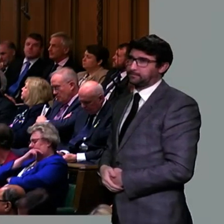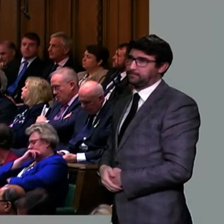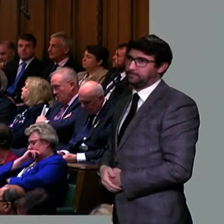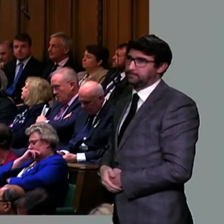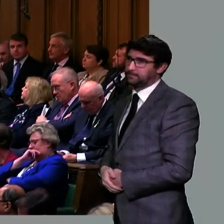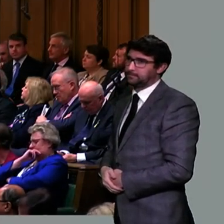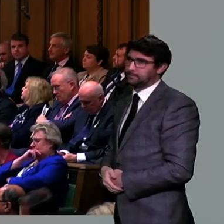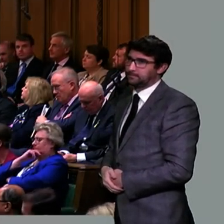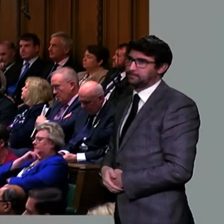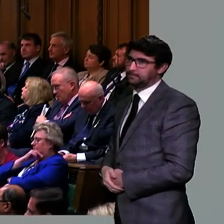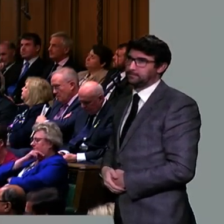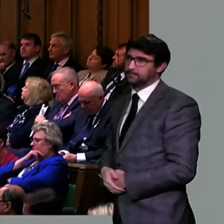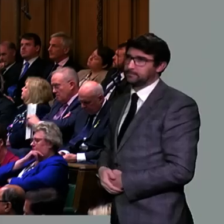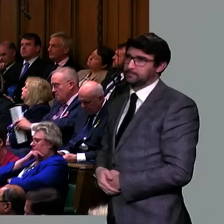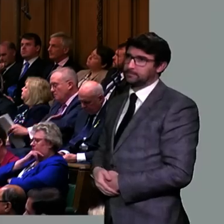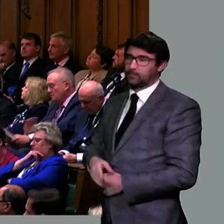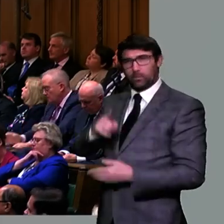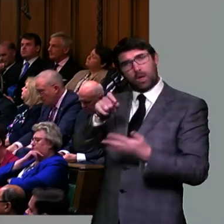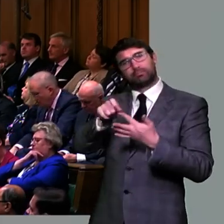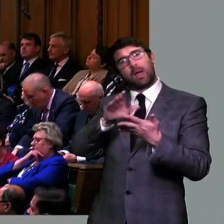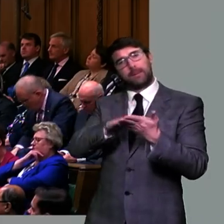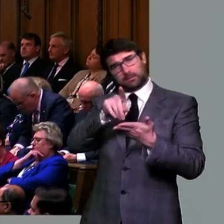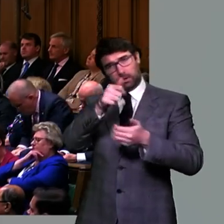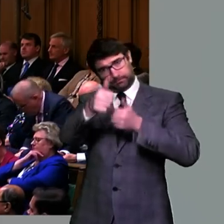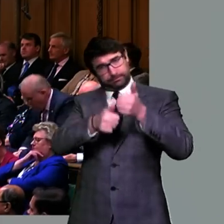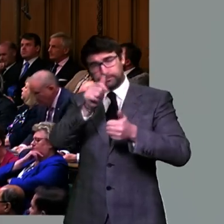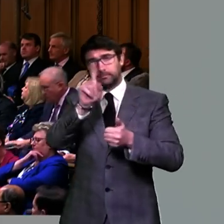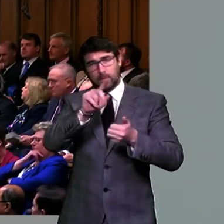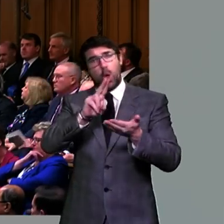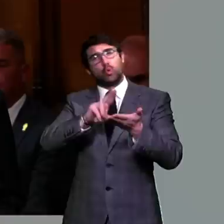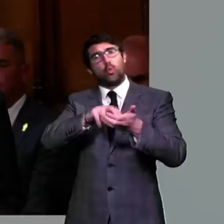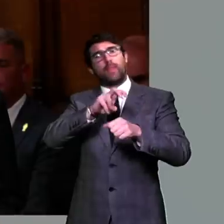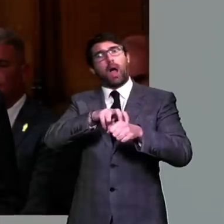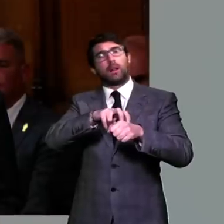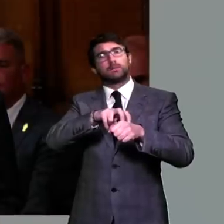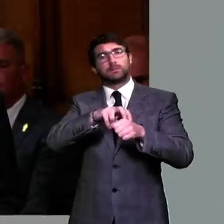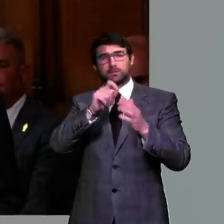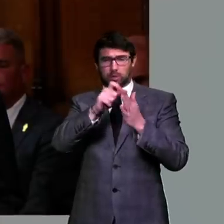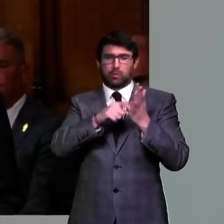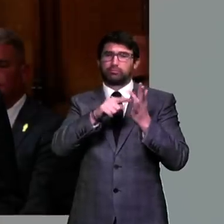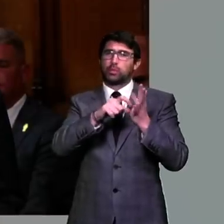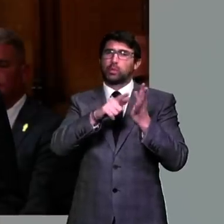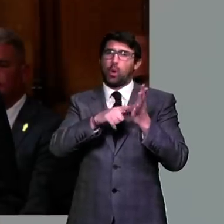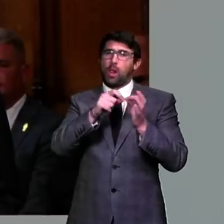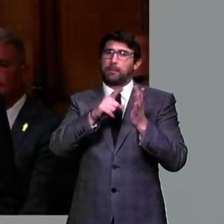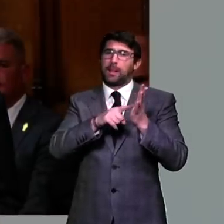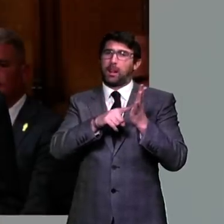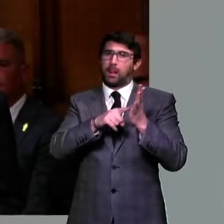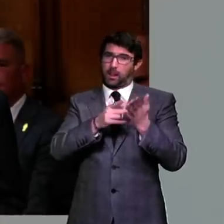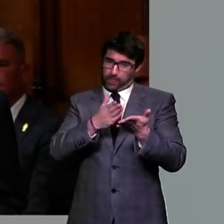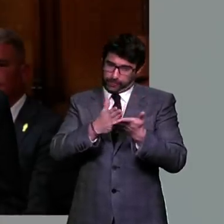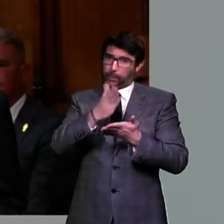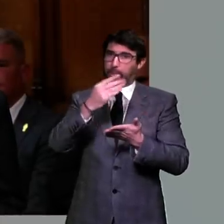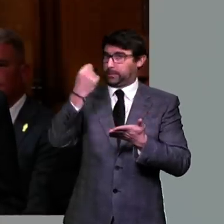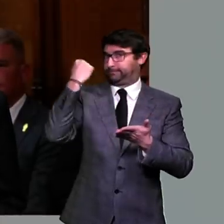passage of the Northern Ireland Protocol Bill through this House without amendment before the summer recess. Can she confirm that it's